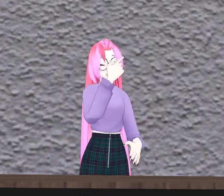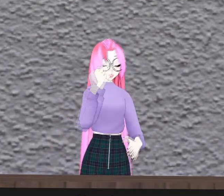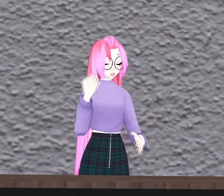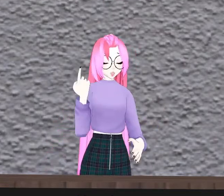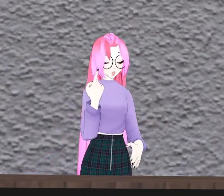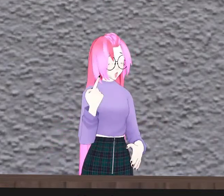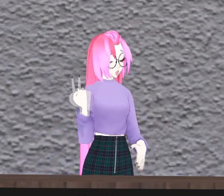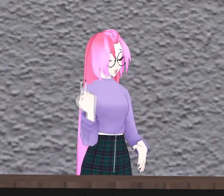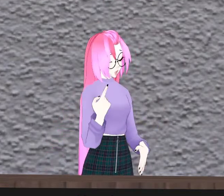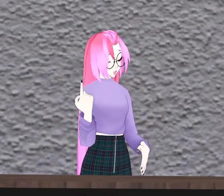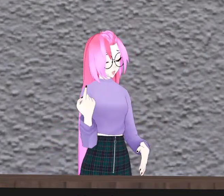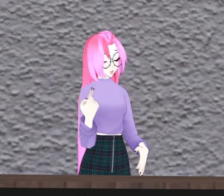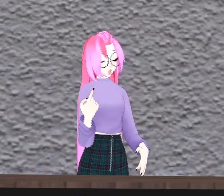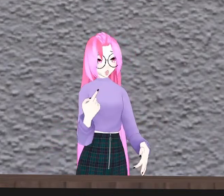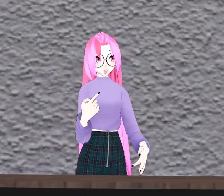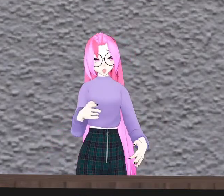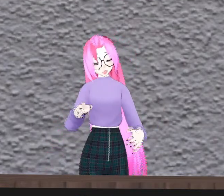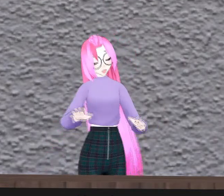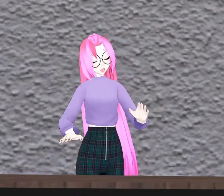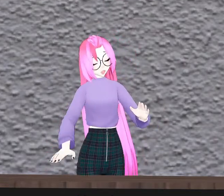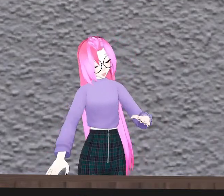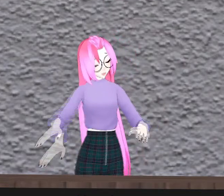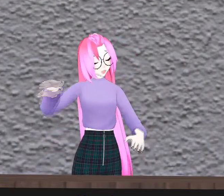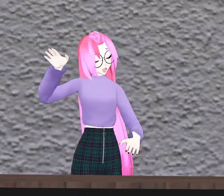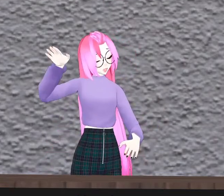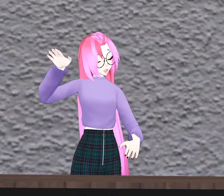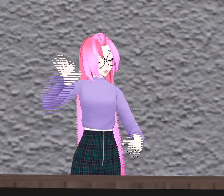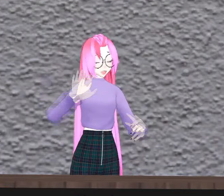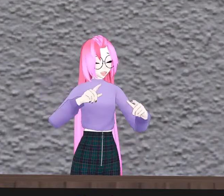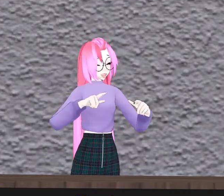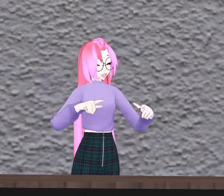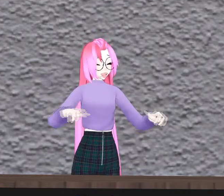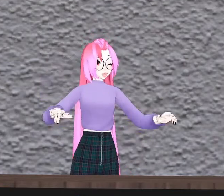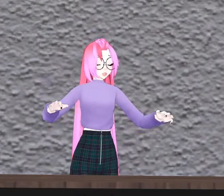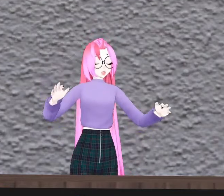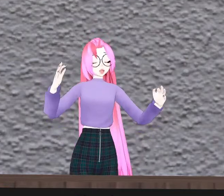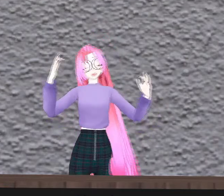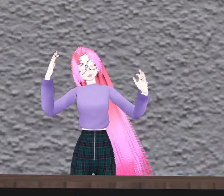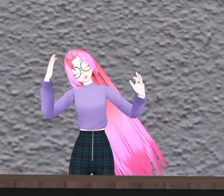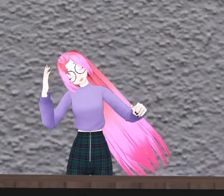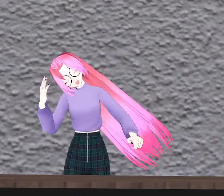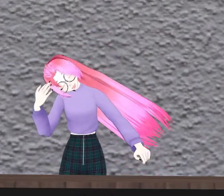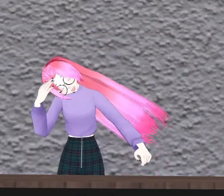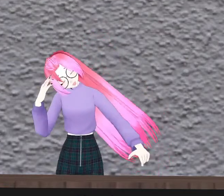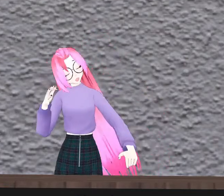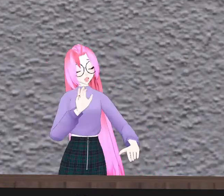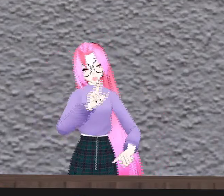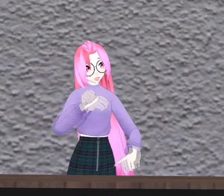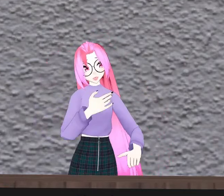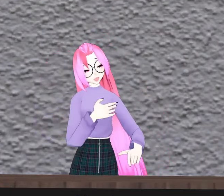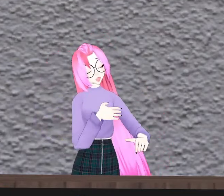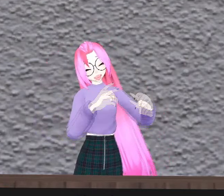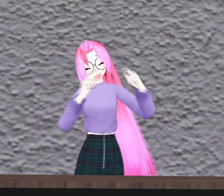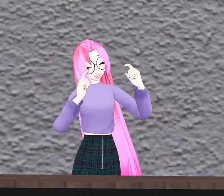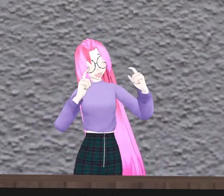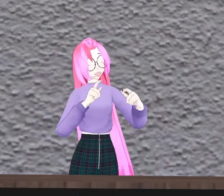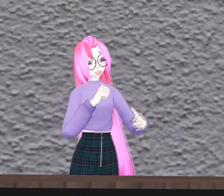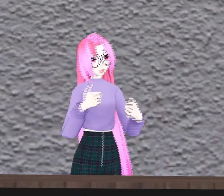you hear it all the time. Especially if you grew up with glasses and you're with little kids and you're like, oh my God, no, it's my glasses. I'm not going to give you